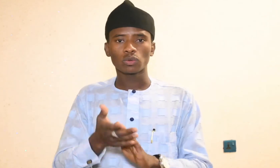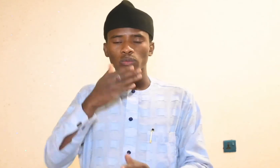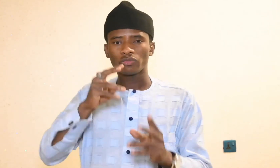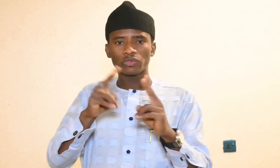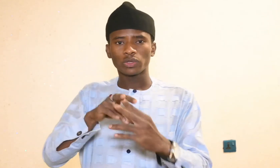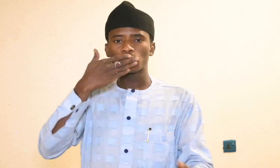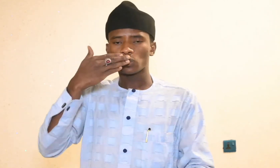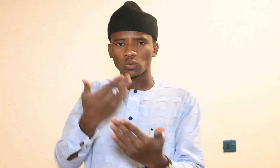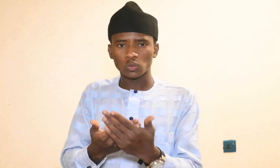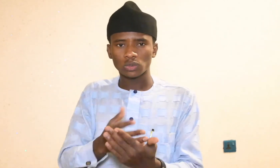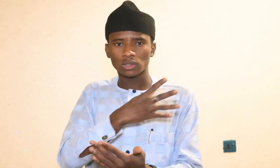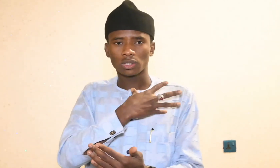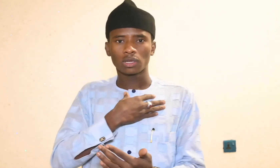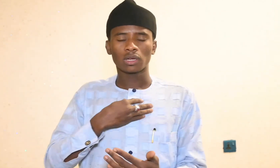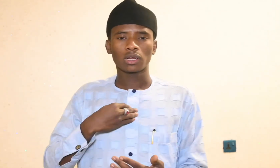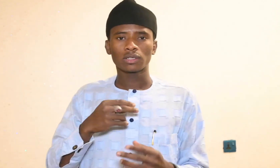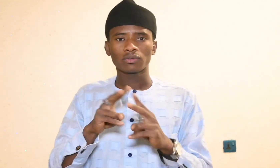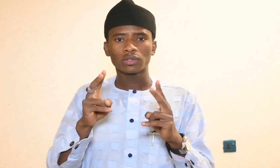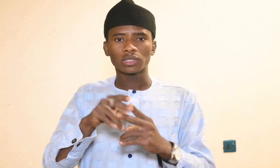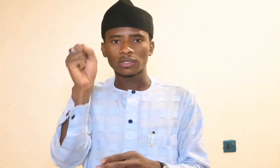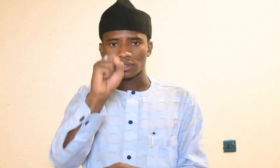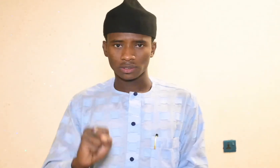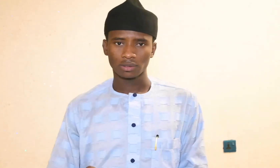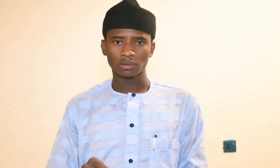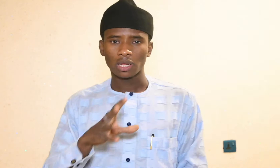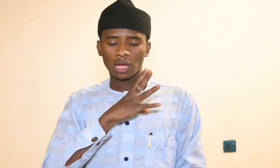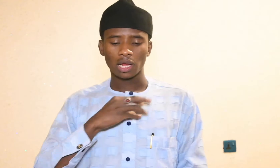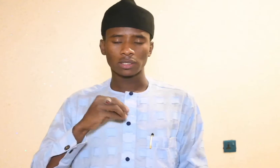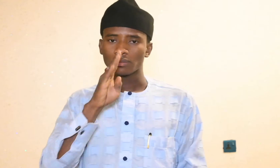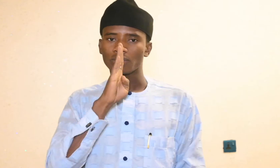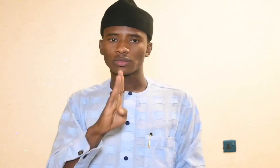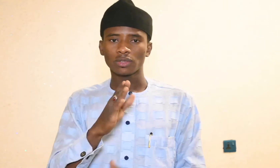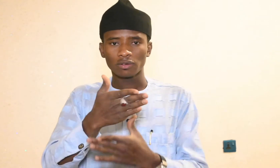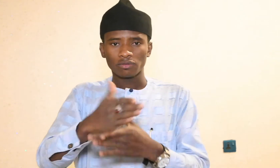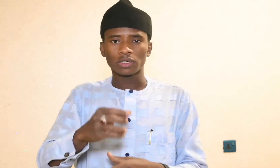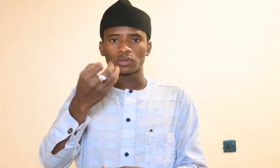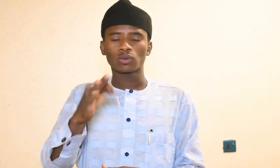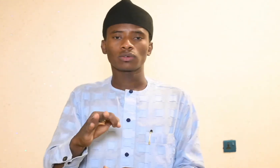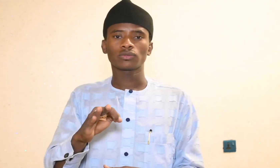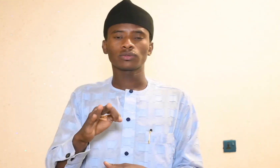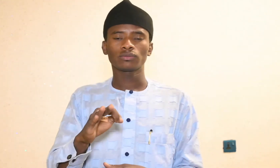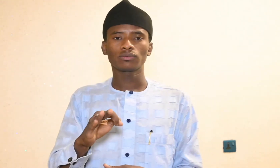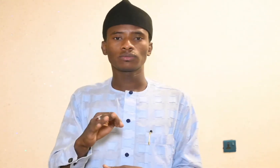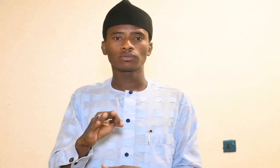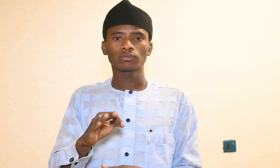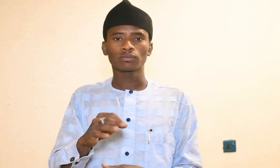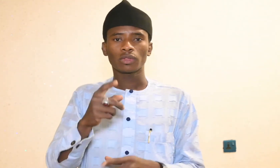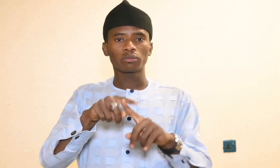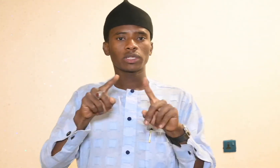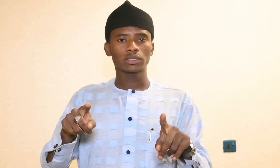and beneficial, a very good system and be part of what makes it happen. But I